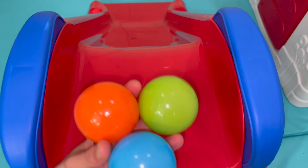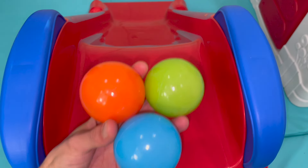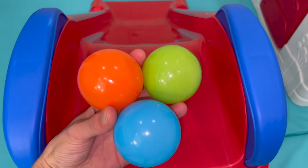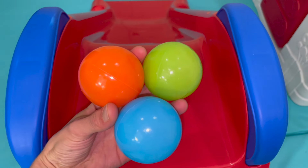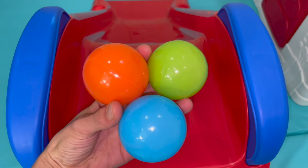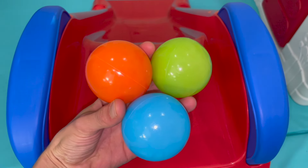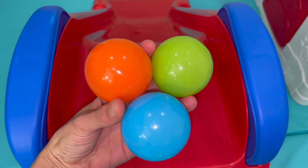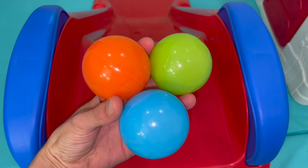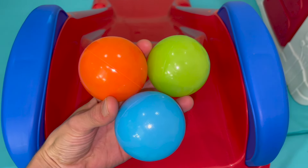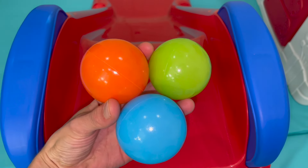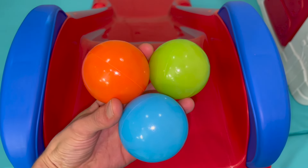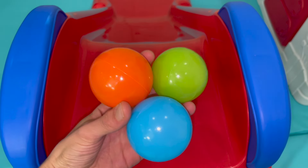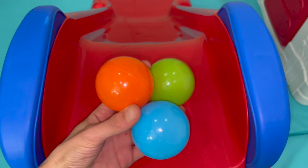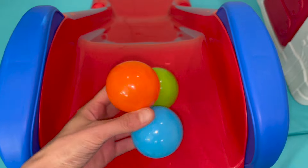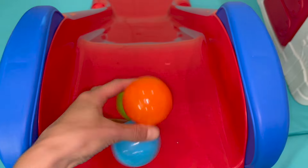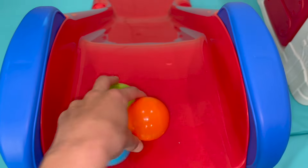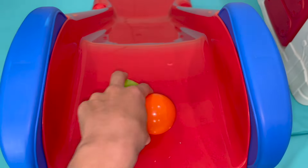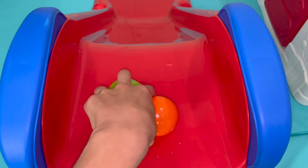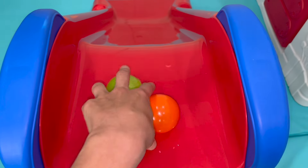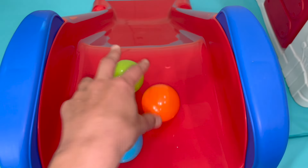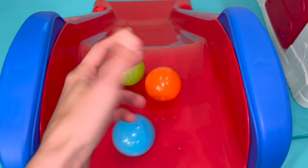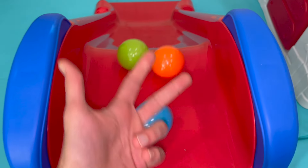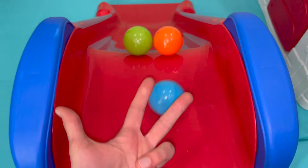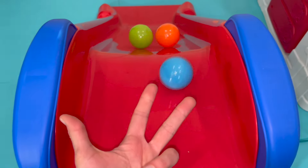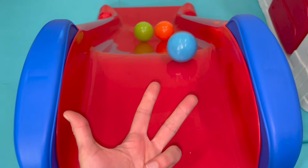How many balls is this? 3.